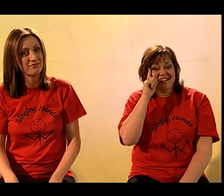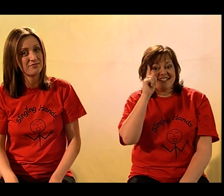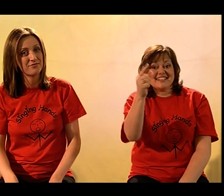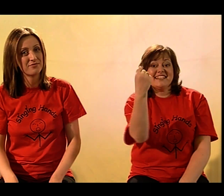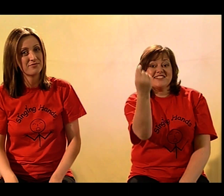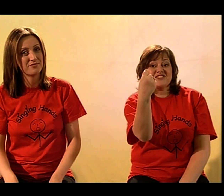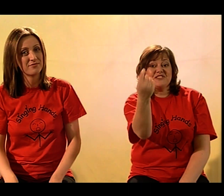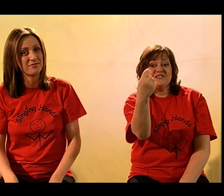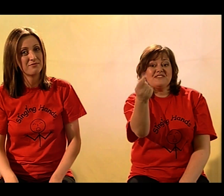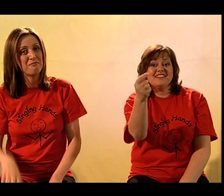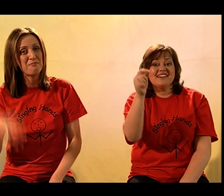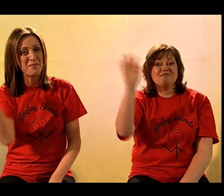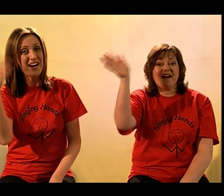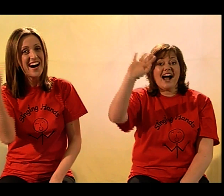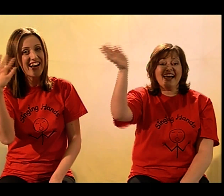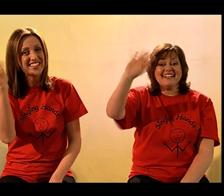See you soon. Bye-bye.